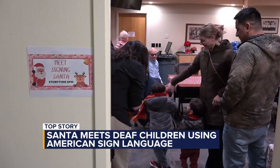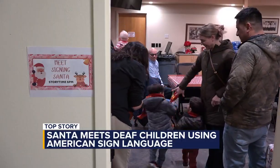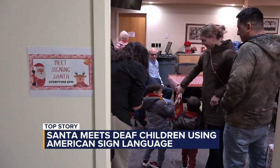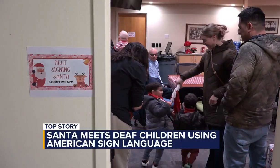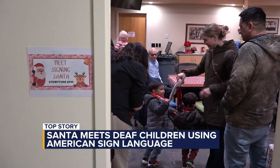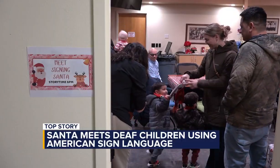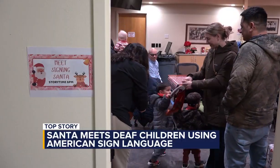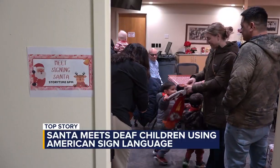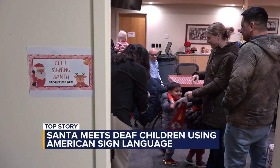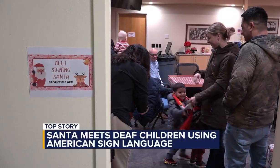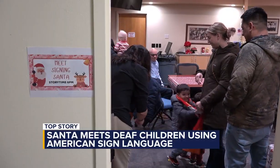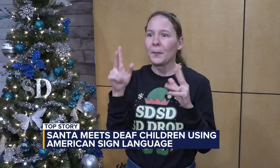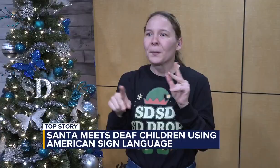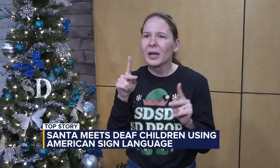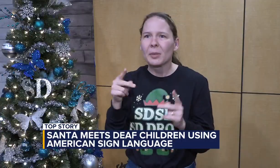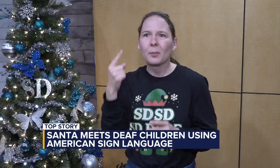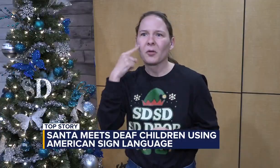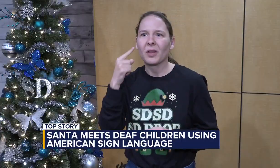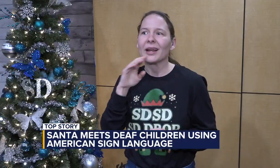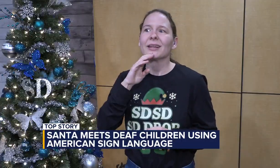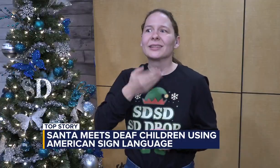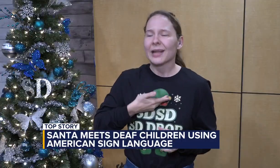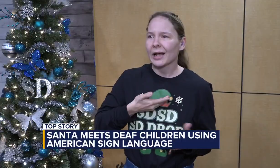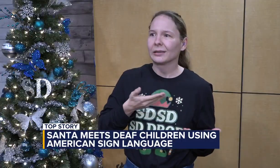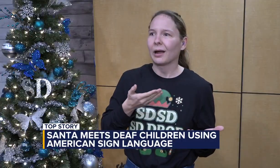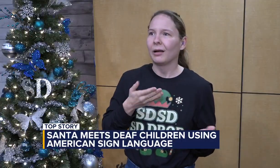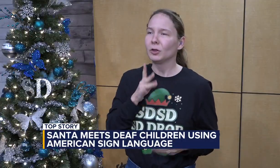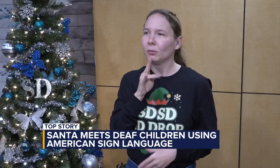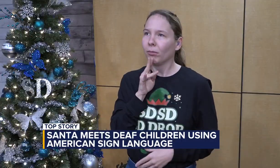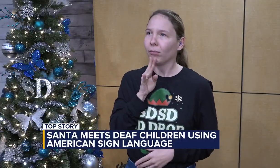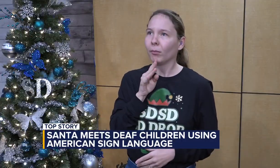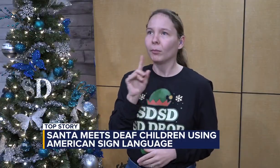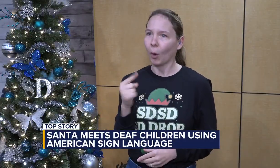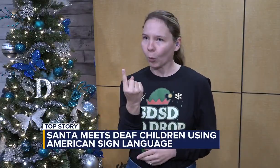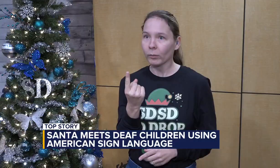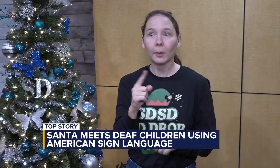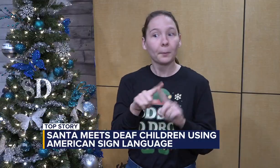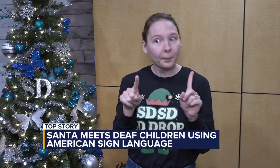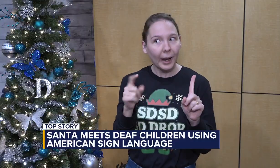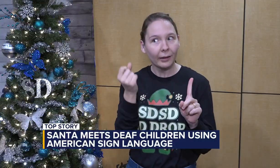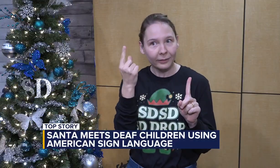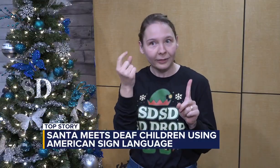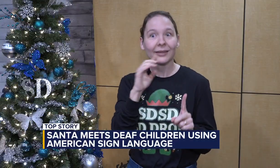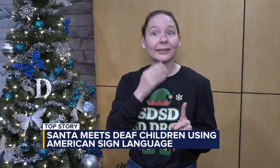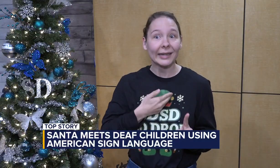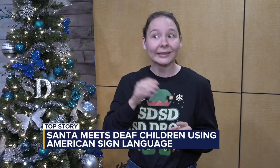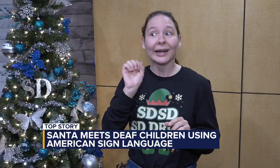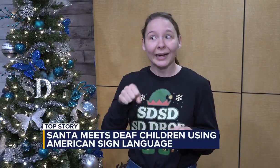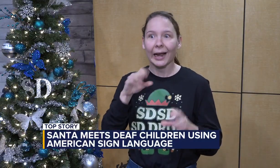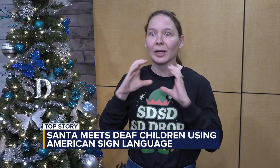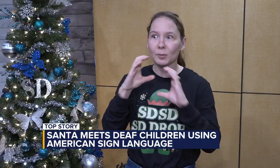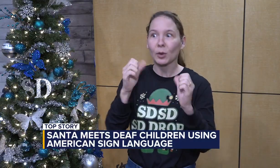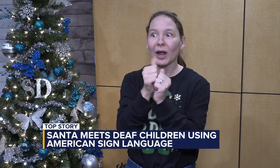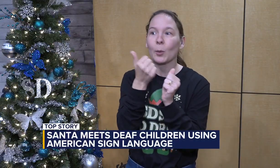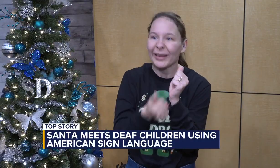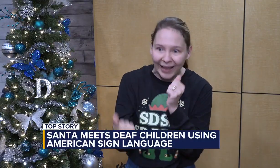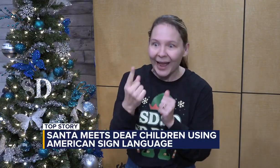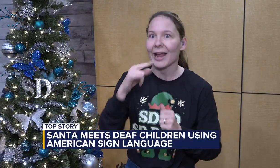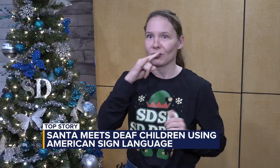in the first place. You know, most of the time Santas just speak, but coming here, they realize Santa can communicate